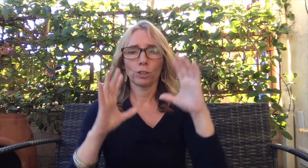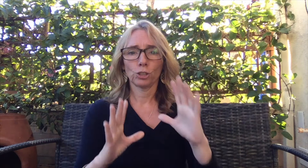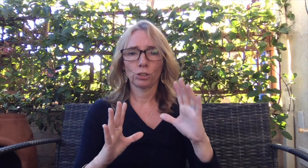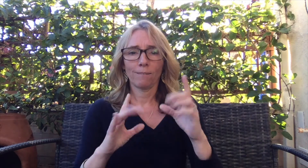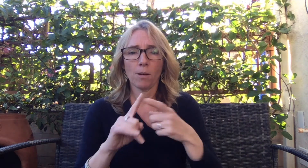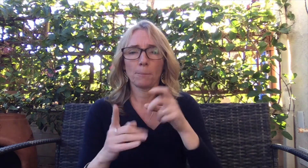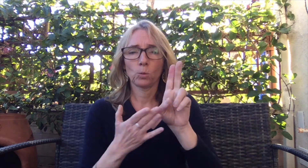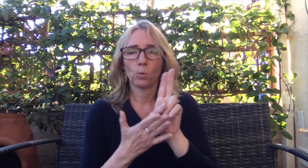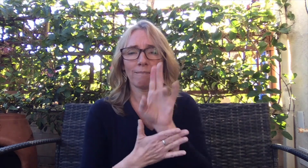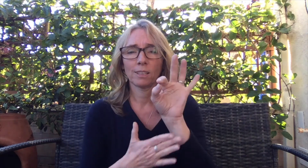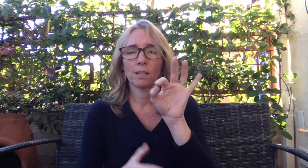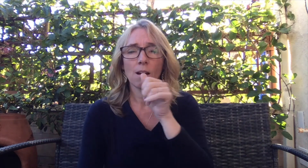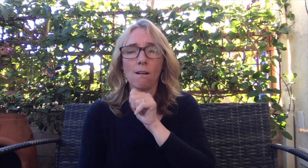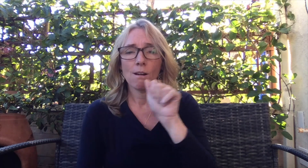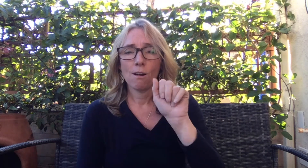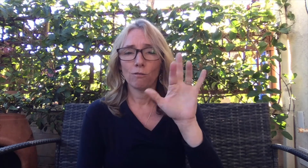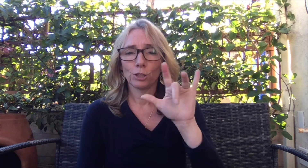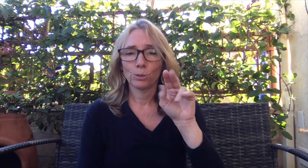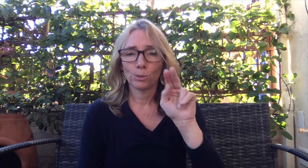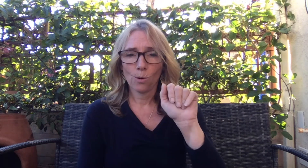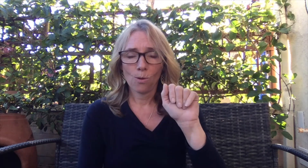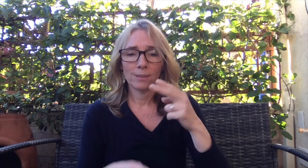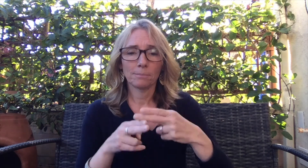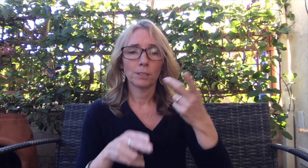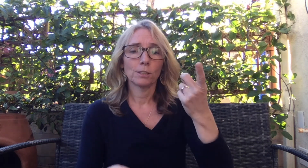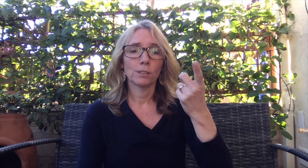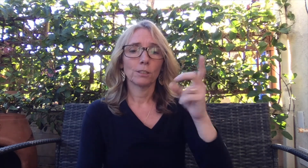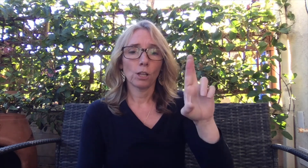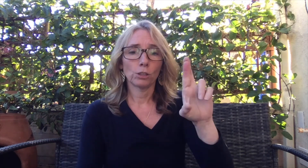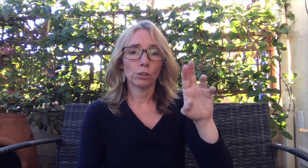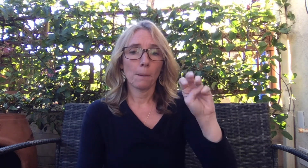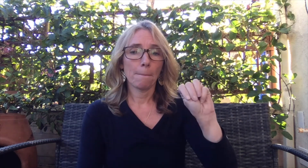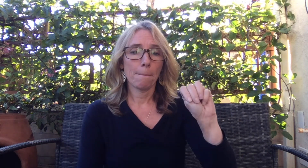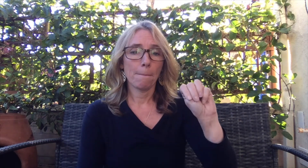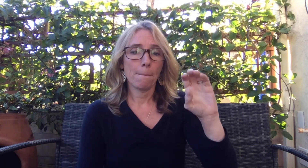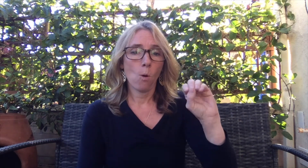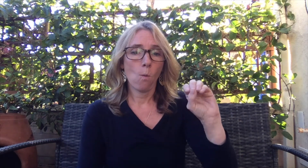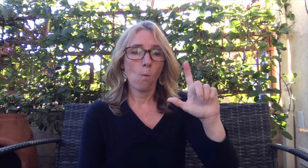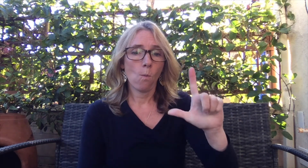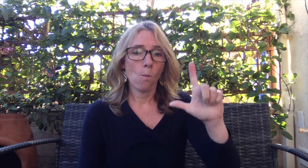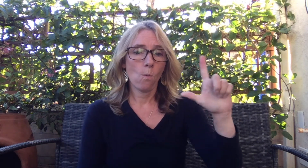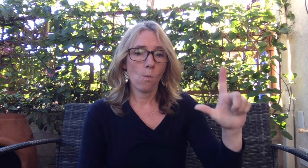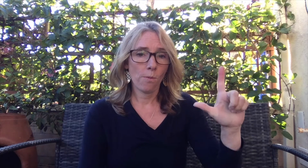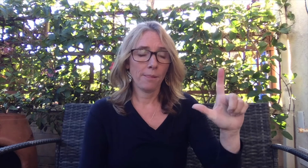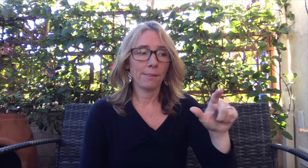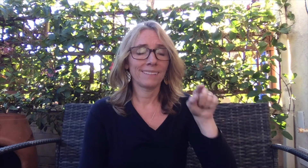So I'd like to talk briefly here about a professor from the University of Arizona. His name is Dr.